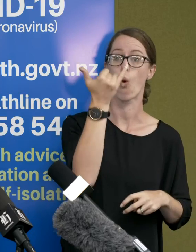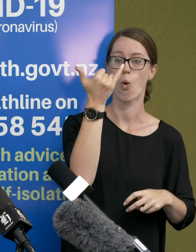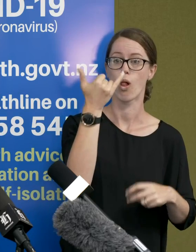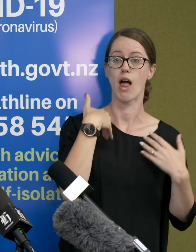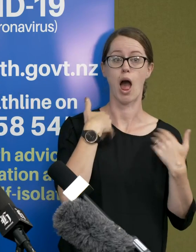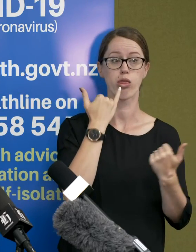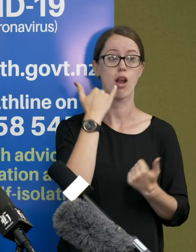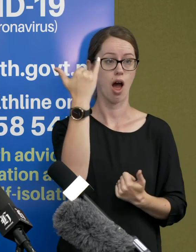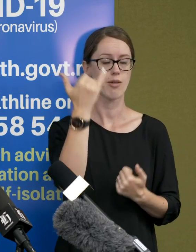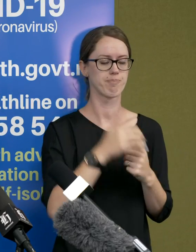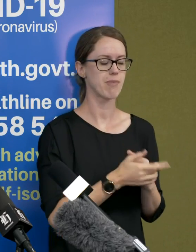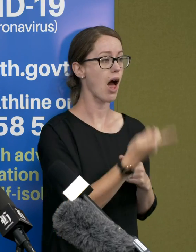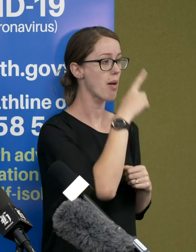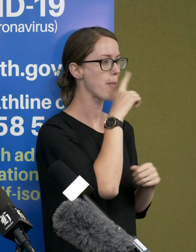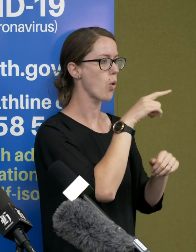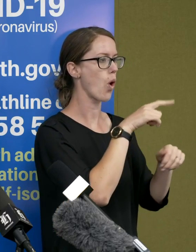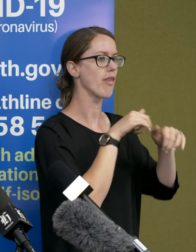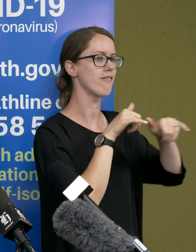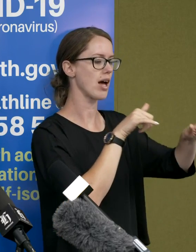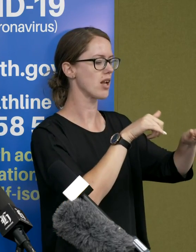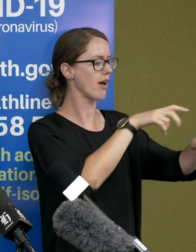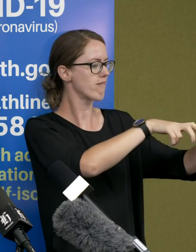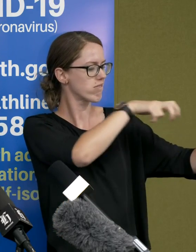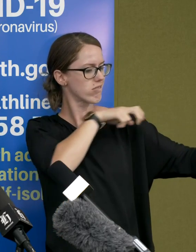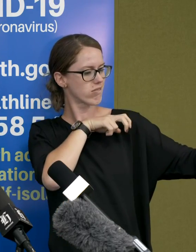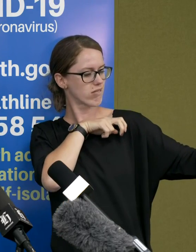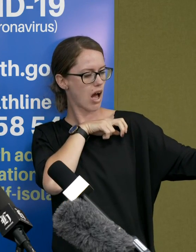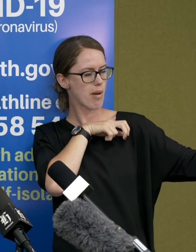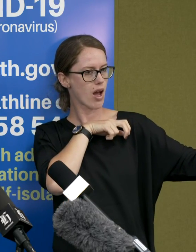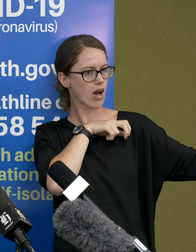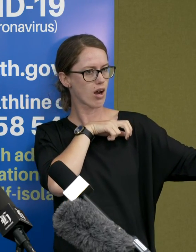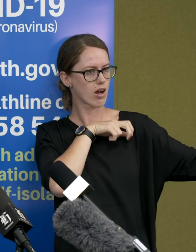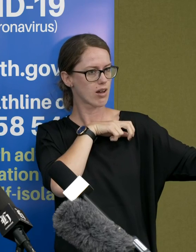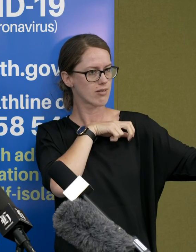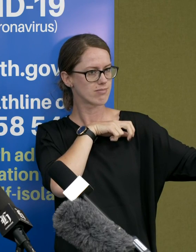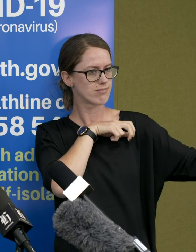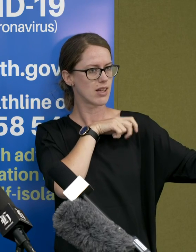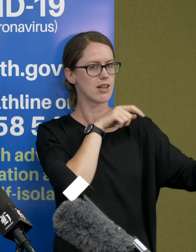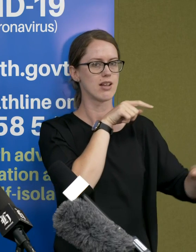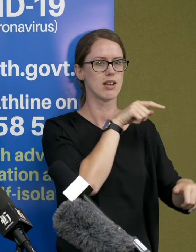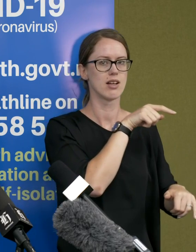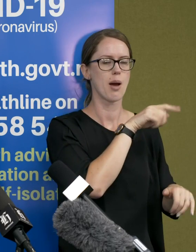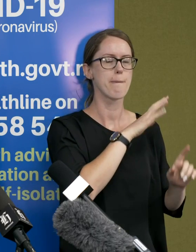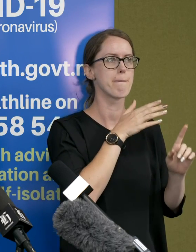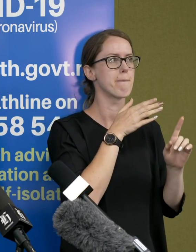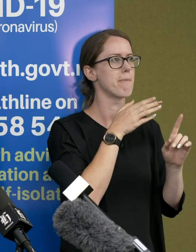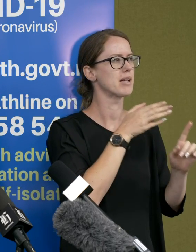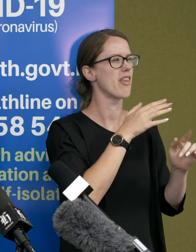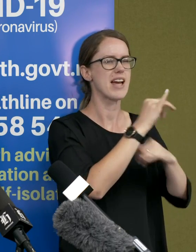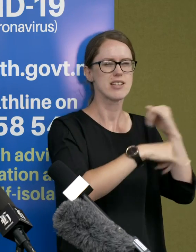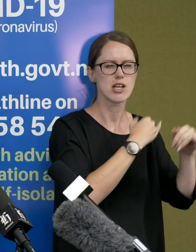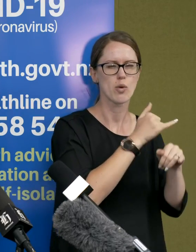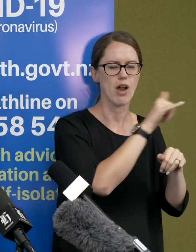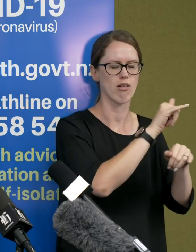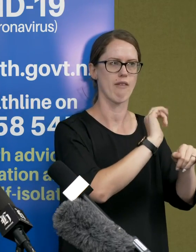Healthline. Others on the flight sitting much more distant from those seats, and in particular on the